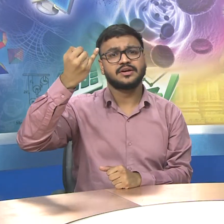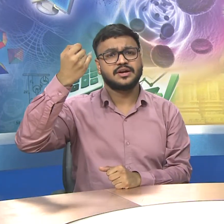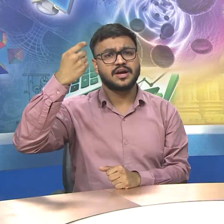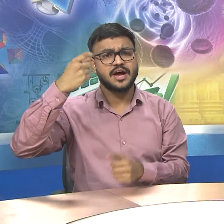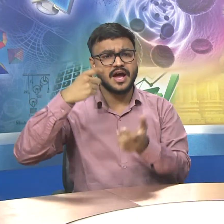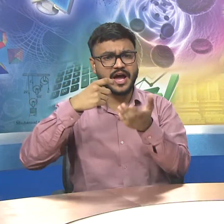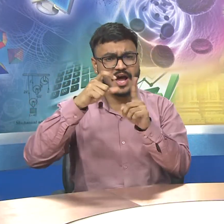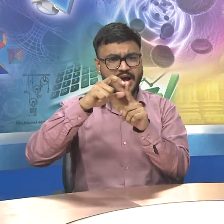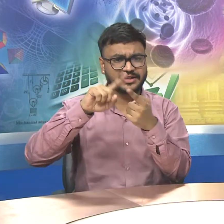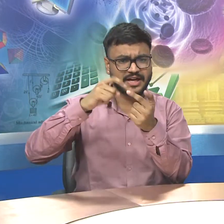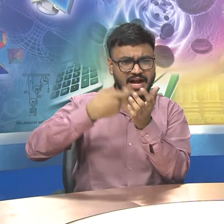and